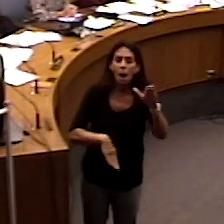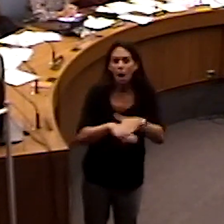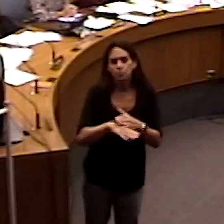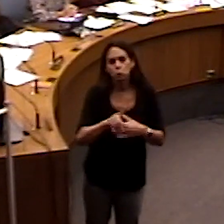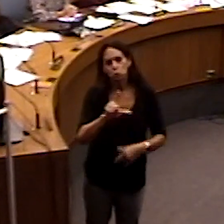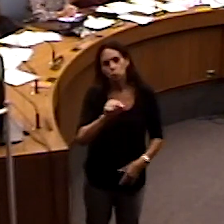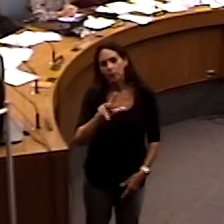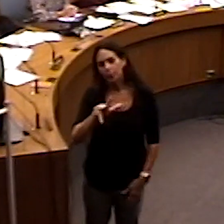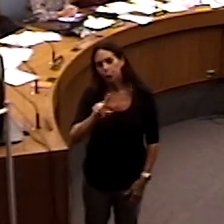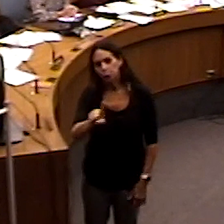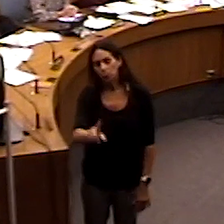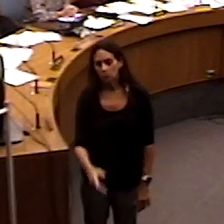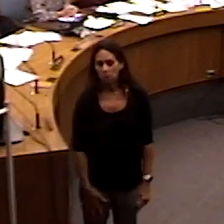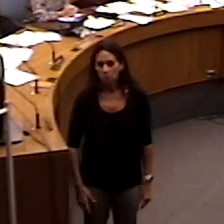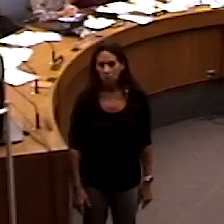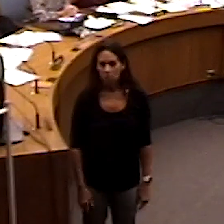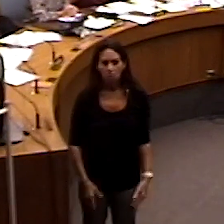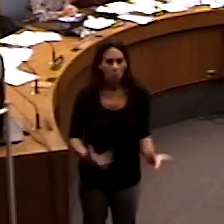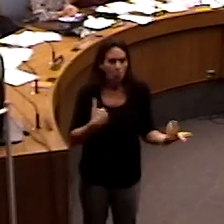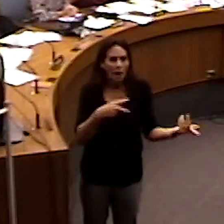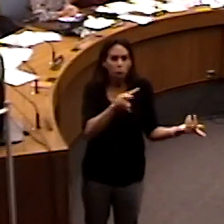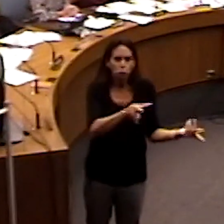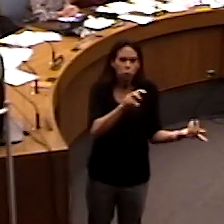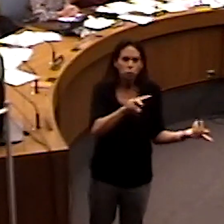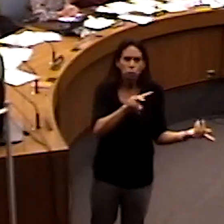only do 10%, and we have